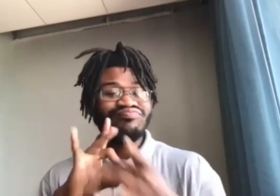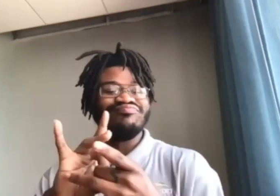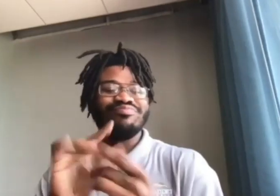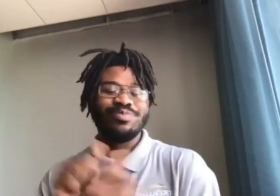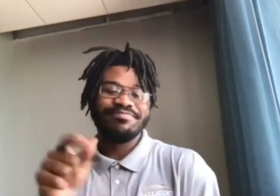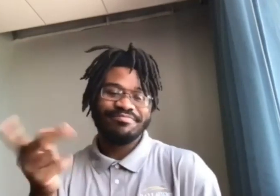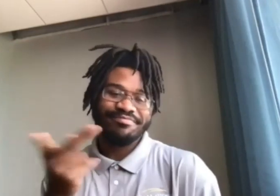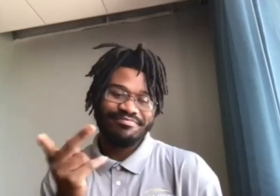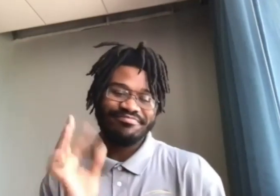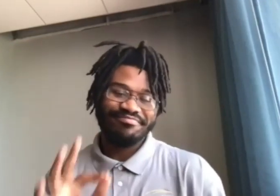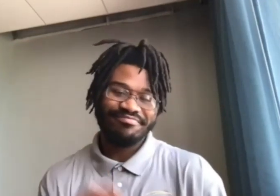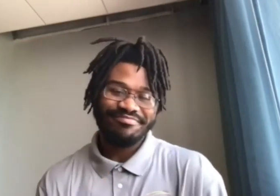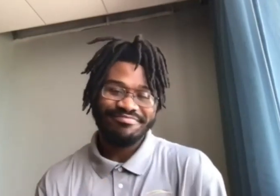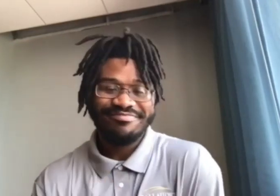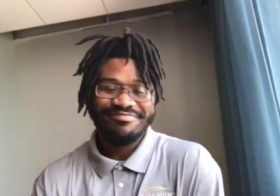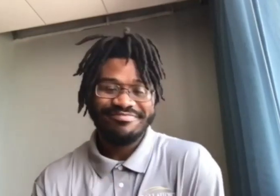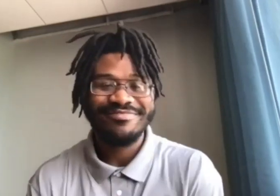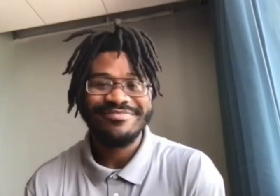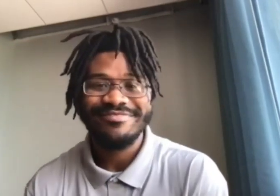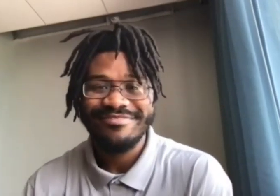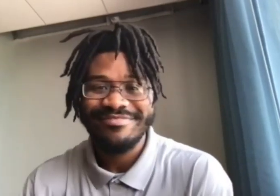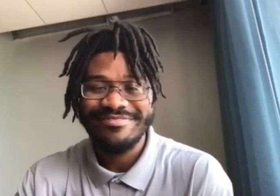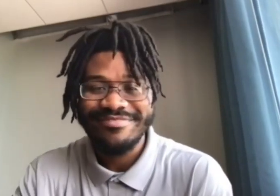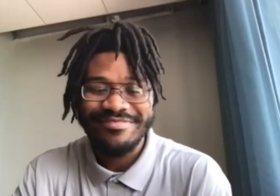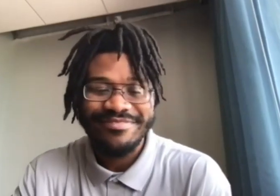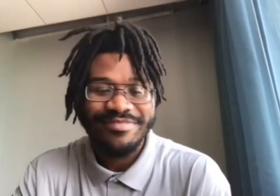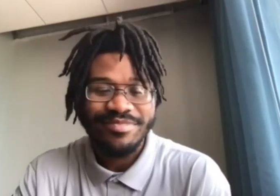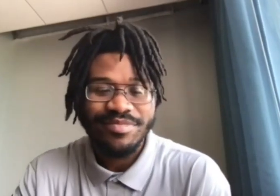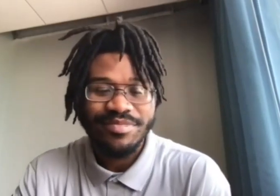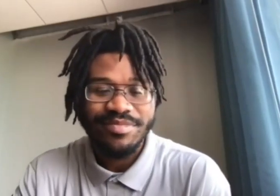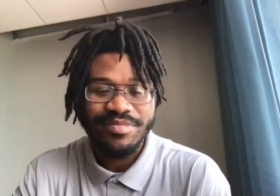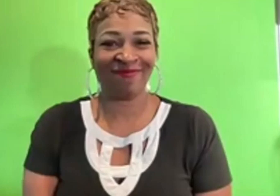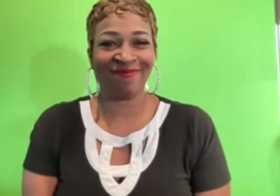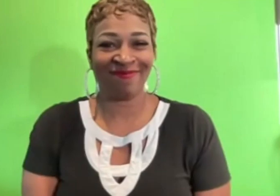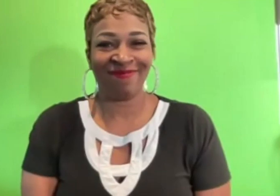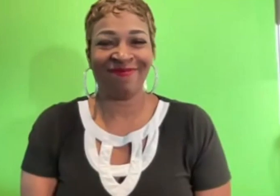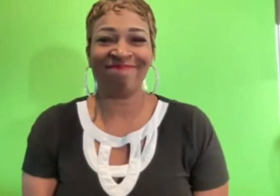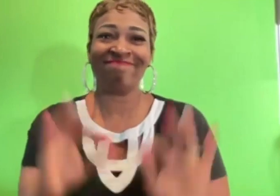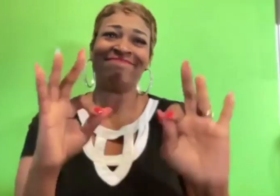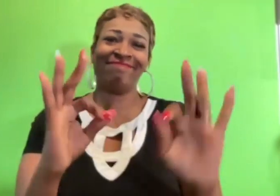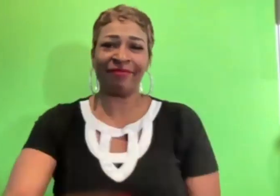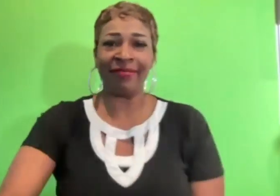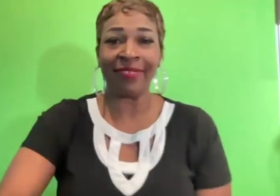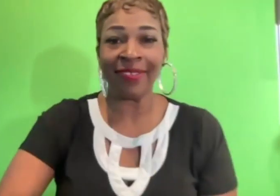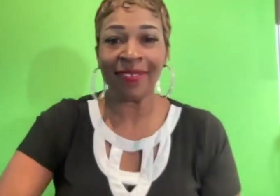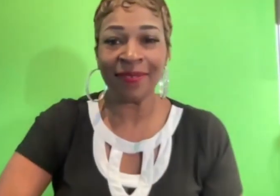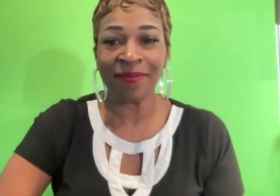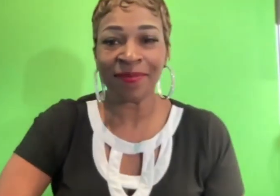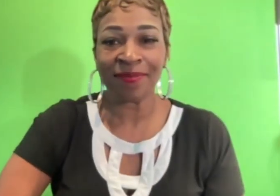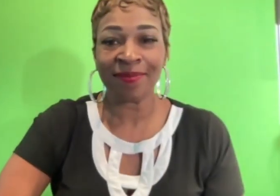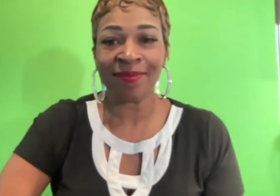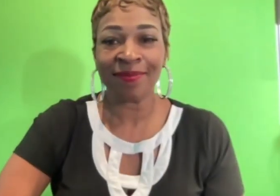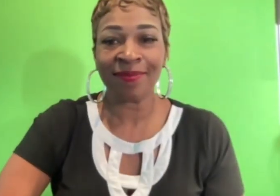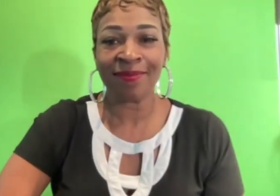But as I did go through the school, I was able to see them, and that helped me in my plans.